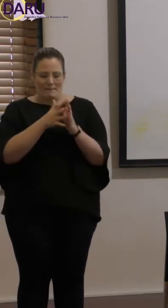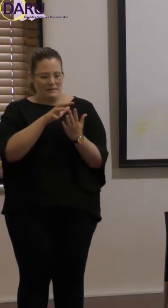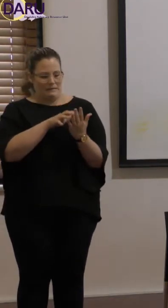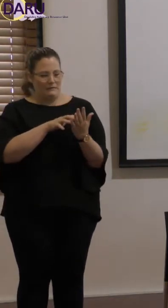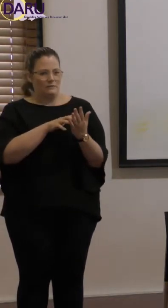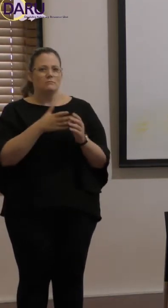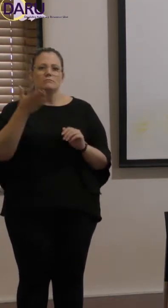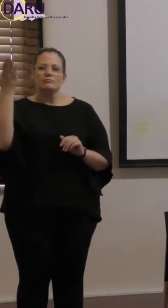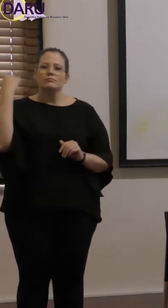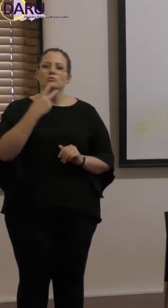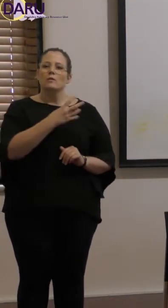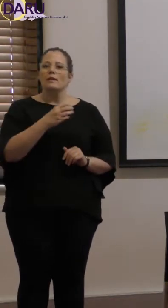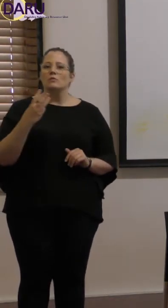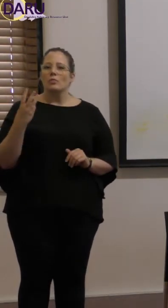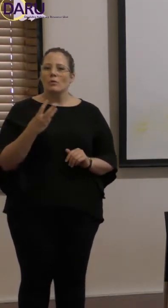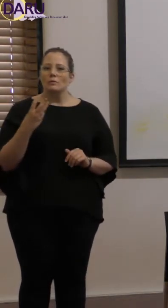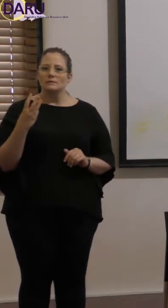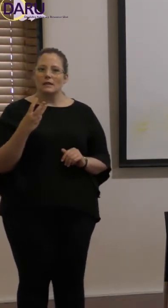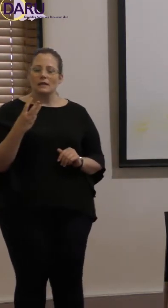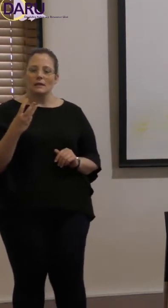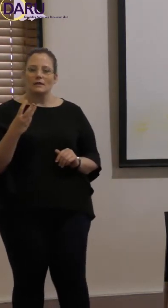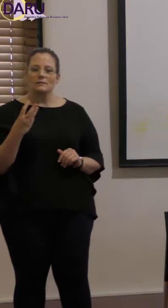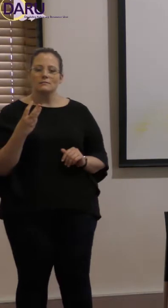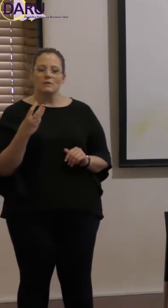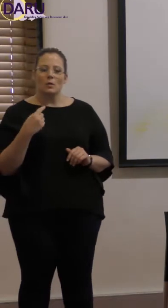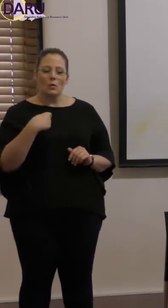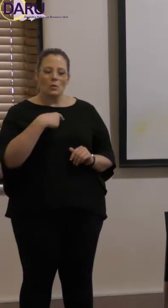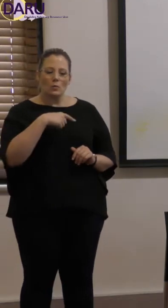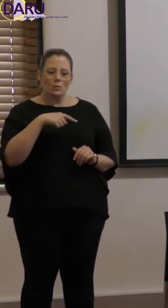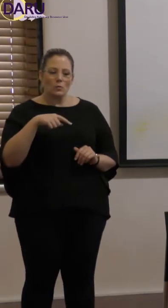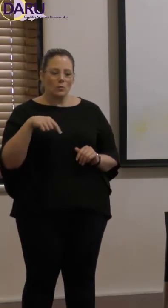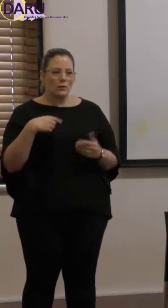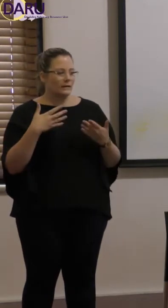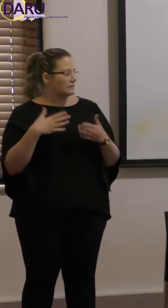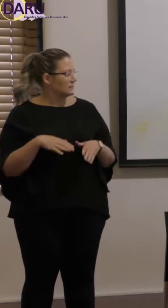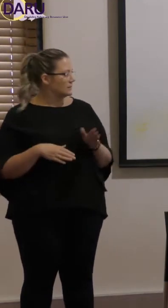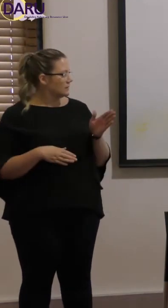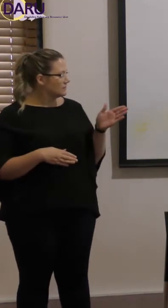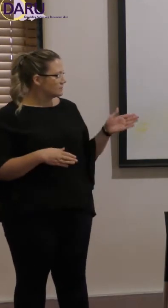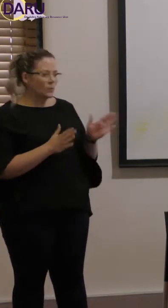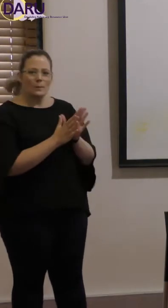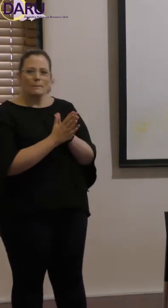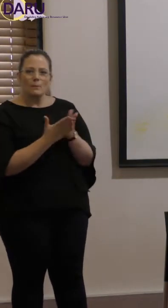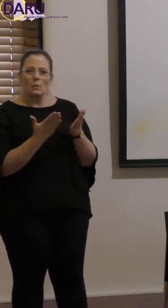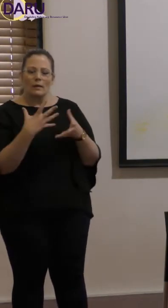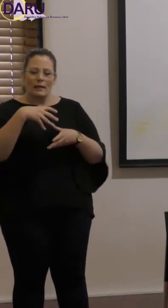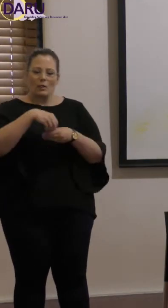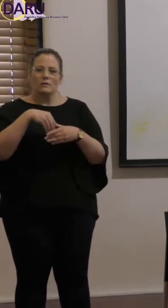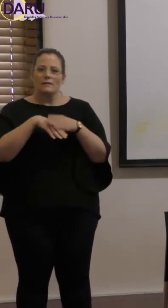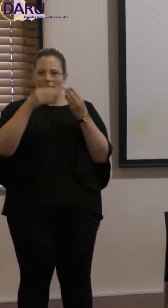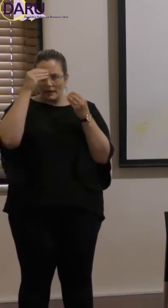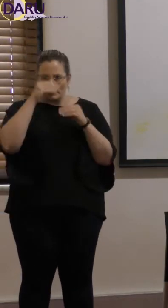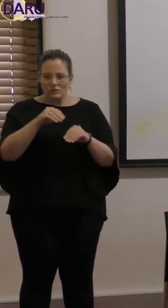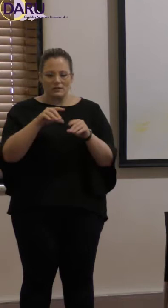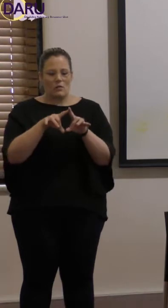in 2013, we did an inclusive in education towards equality for students with disability